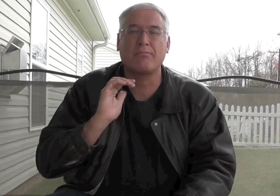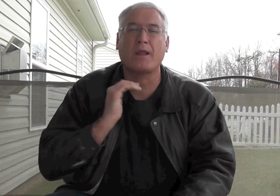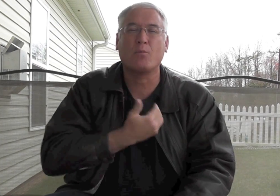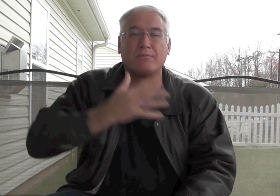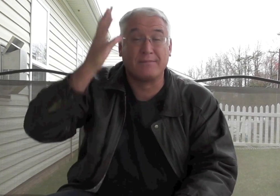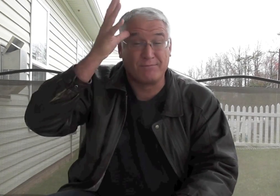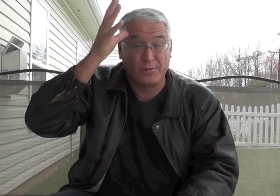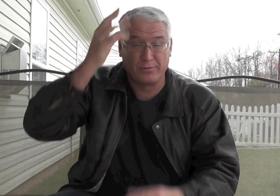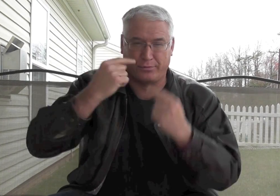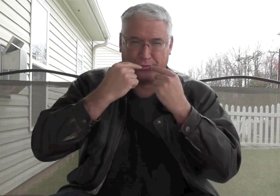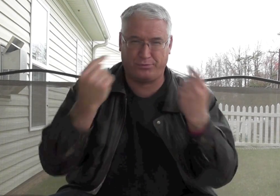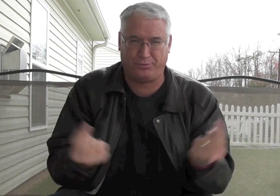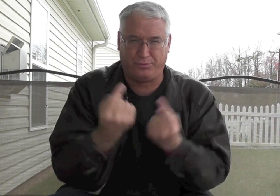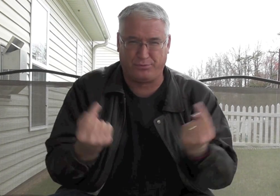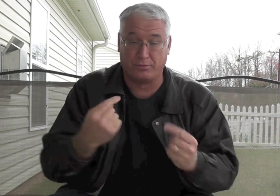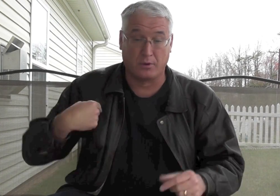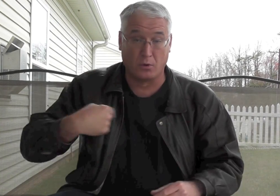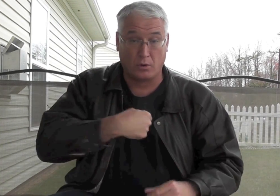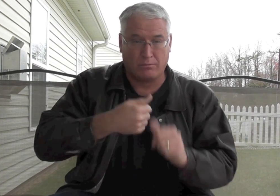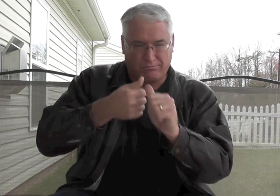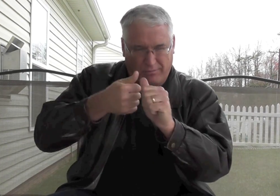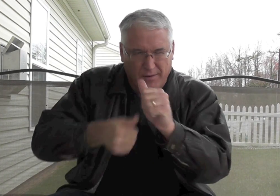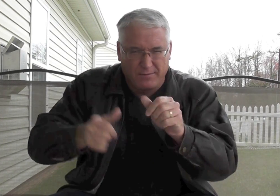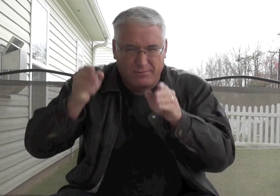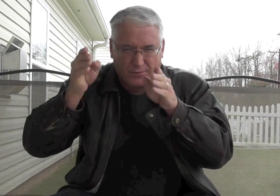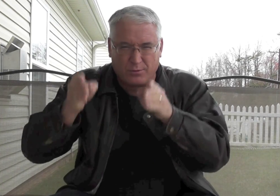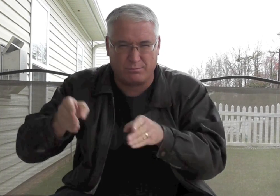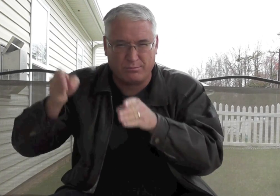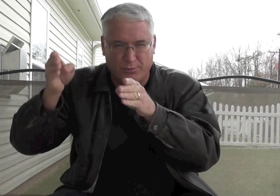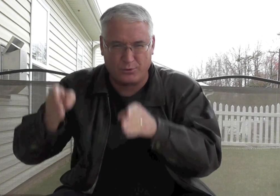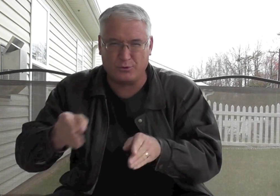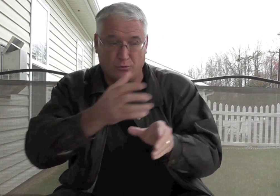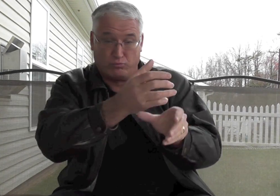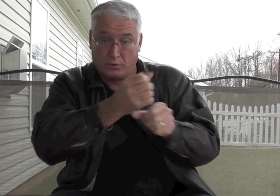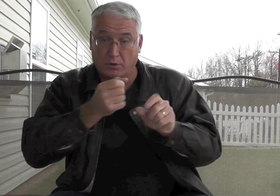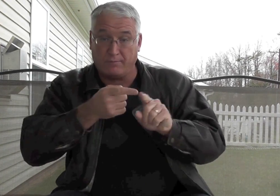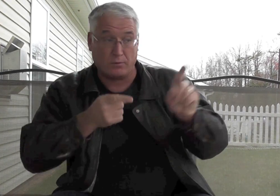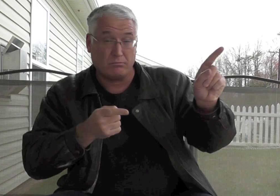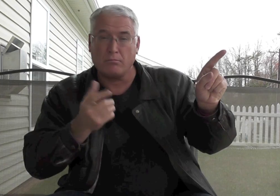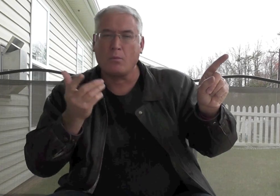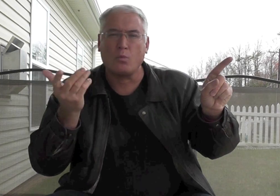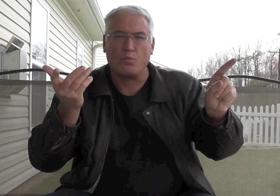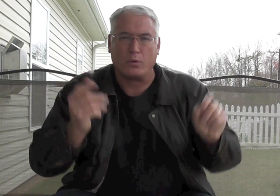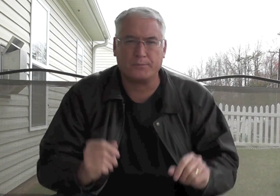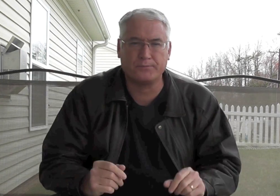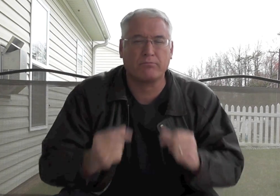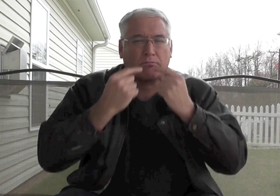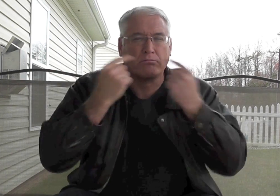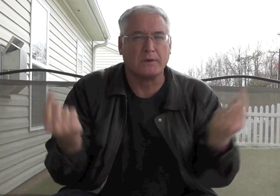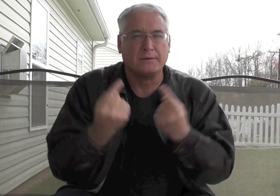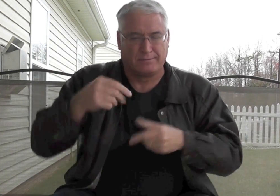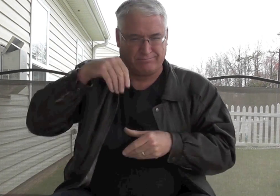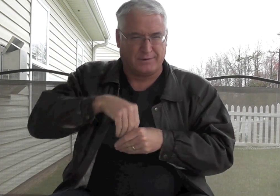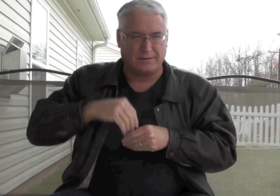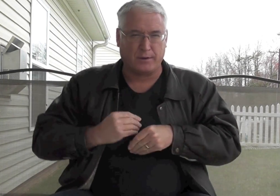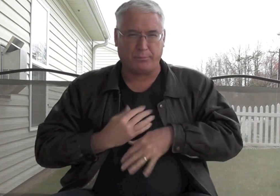Adam, who is our father, sinned. And that causes each person since him to do what? To